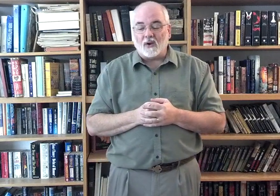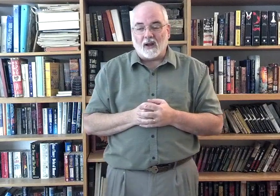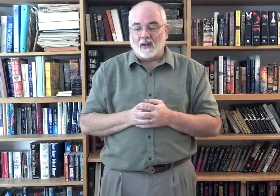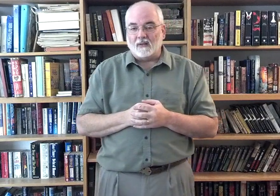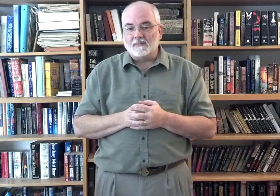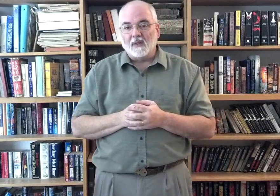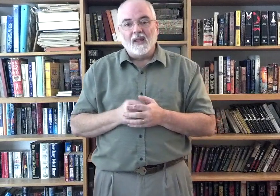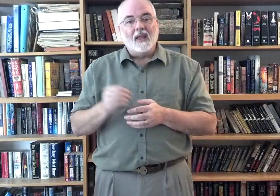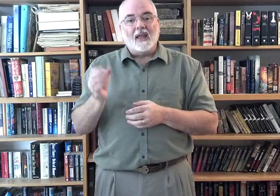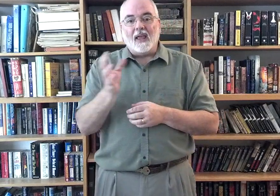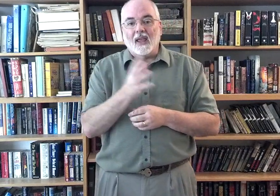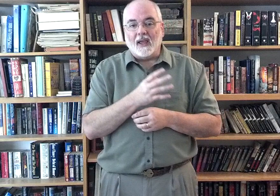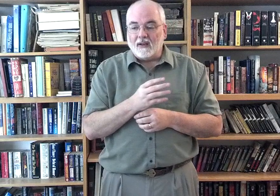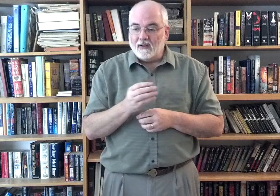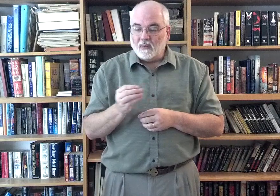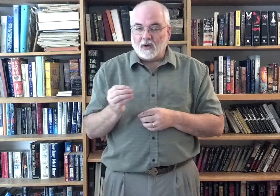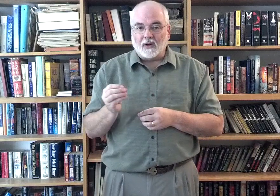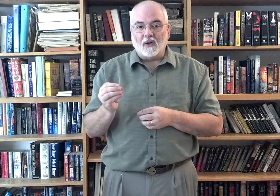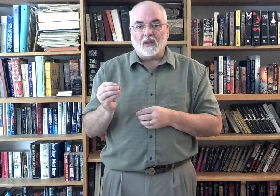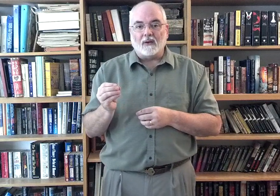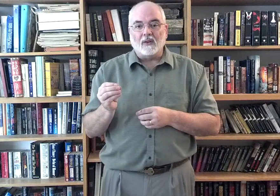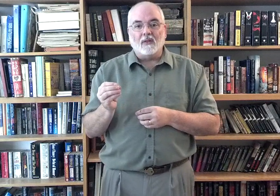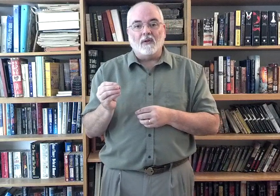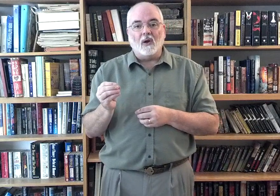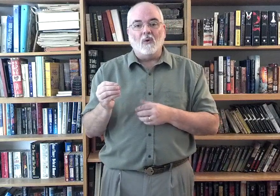trial, and, you already know that one, though,